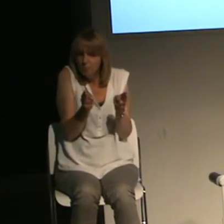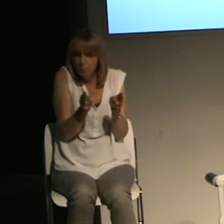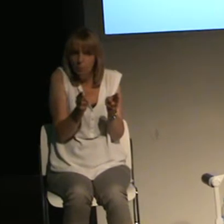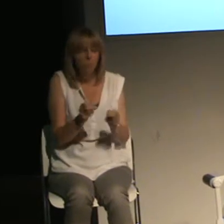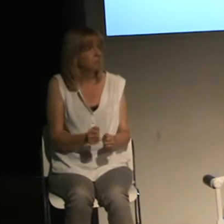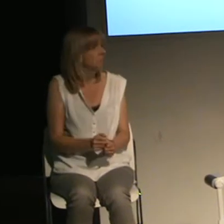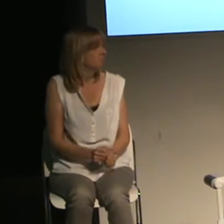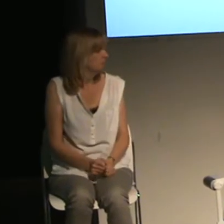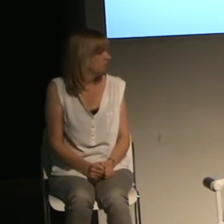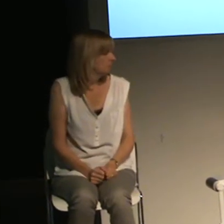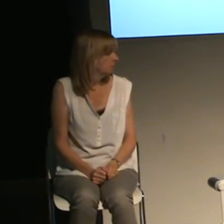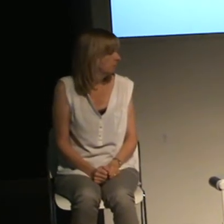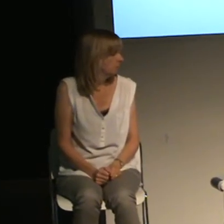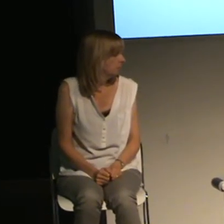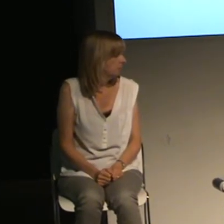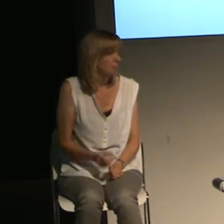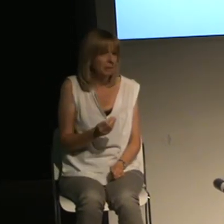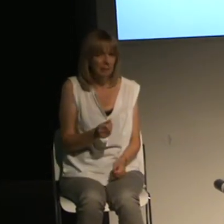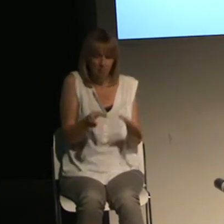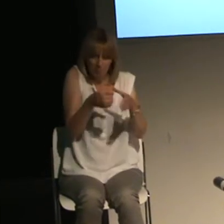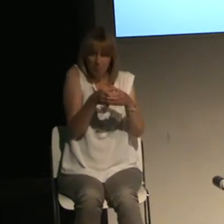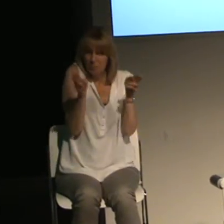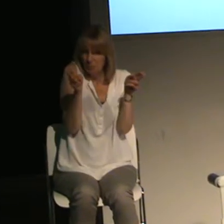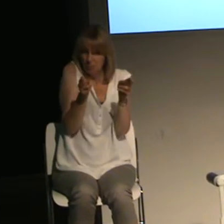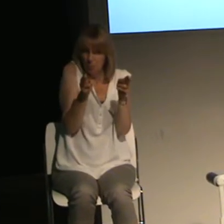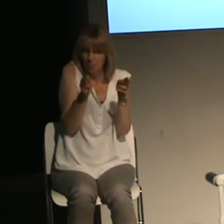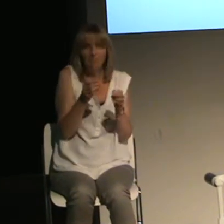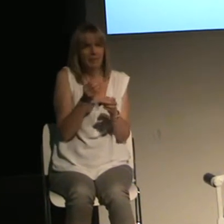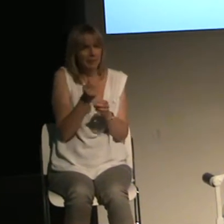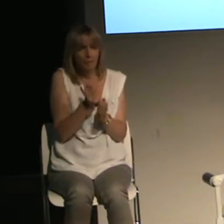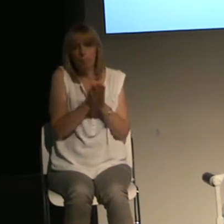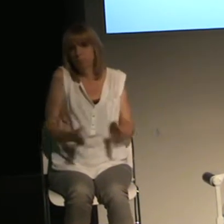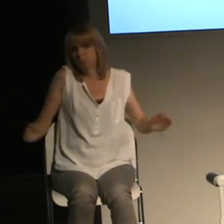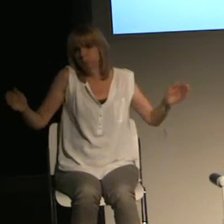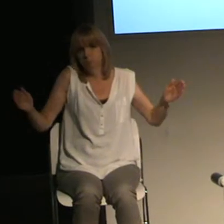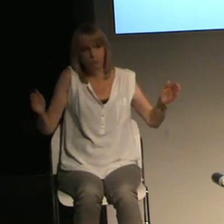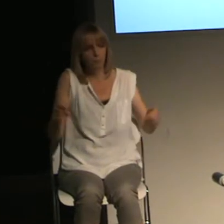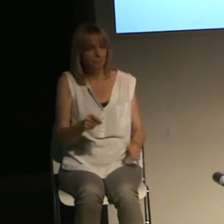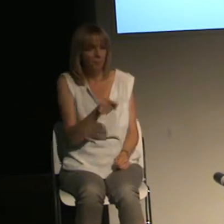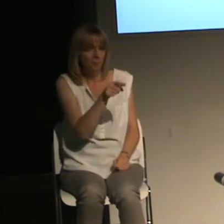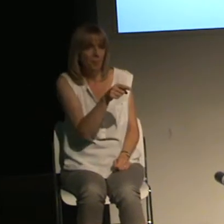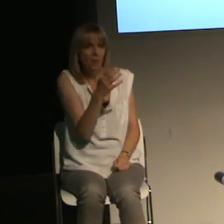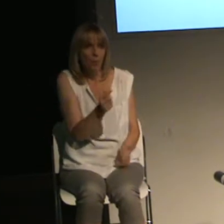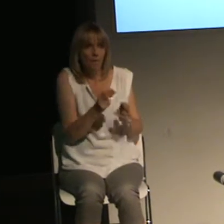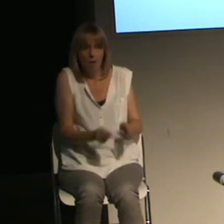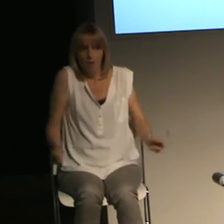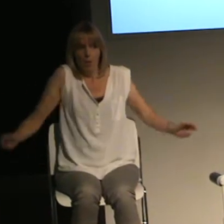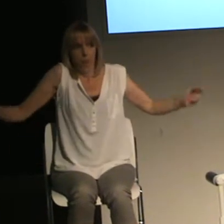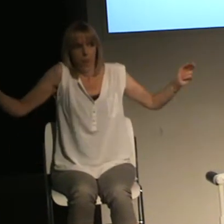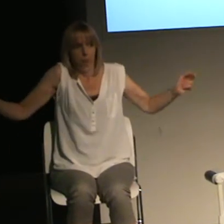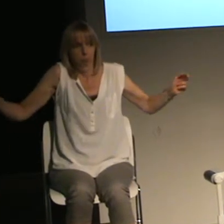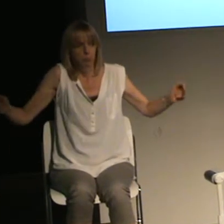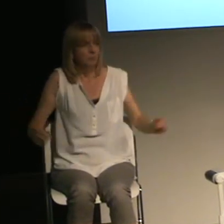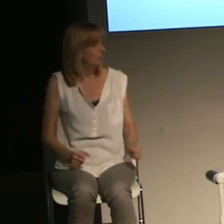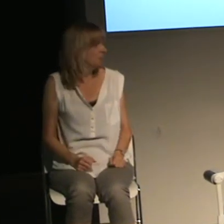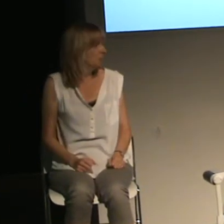an adult got some very small species. But there were some real big ones. On the trolley we do have one of the big ones. Now, show